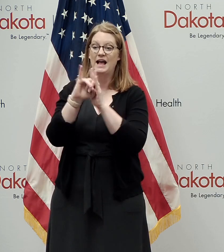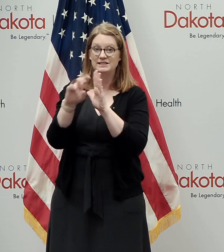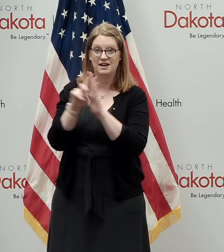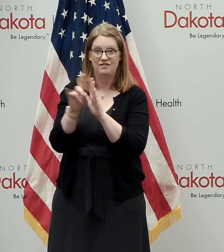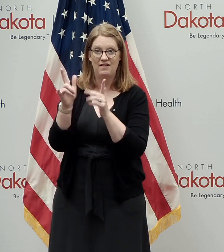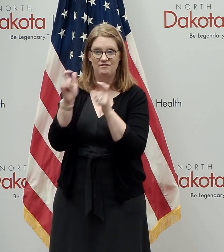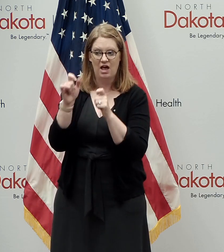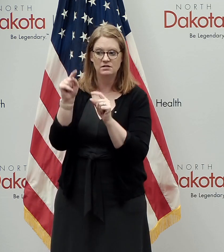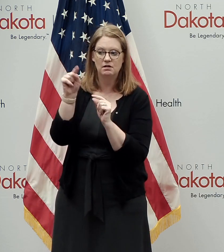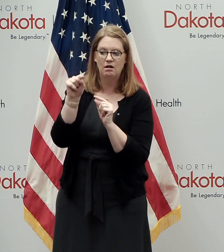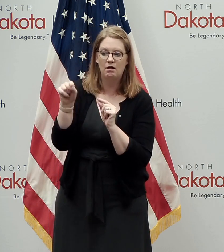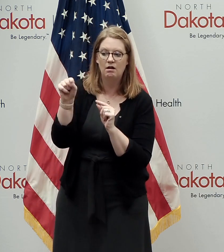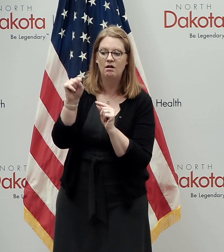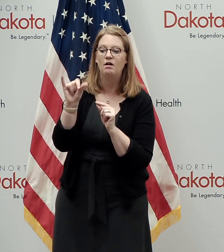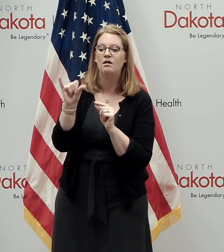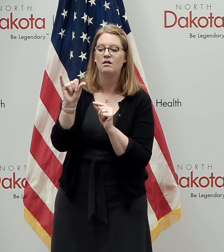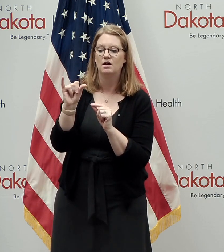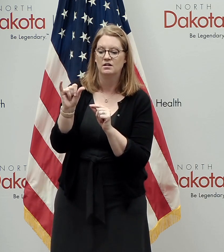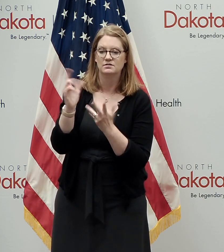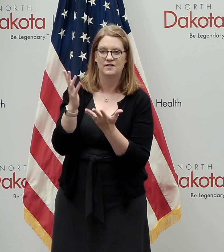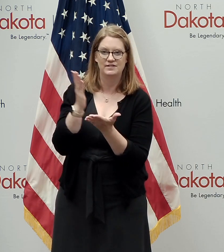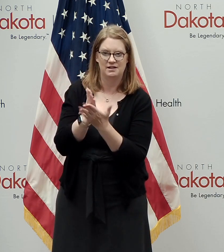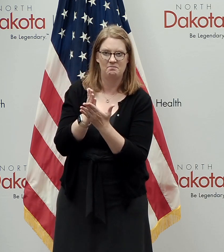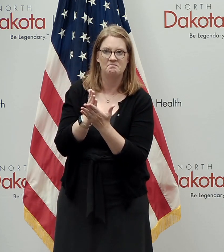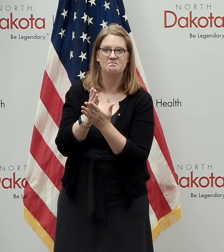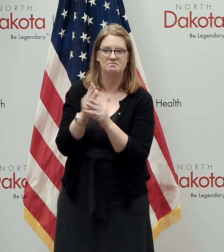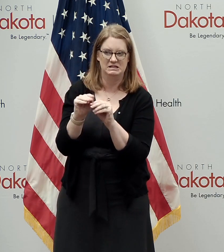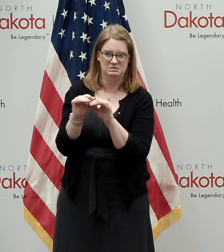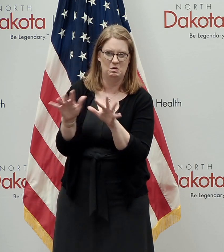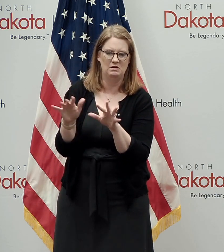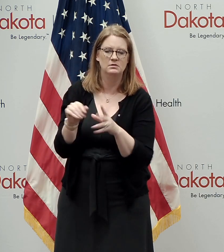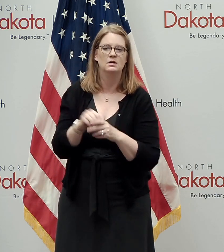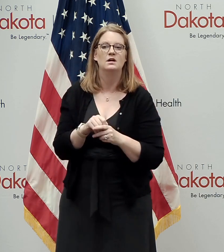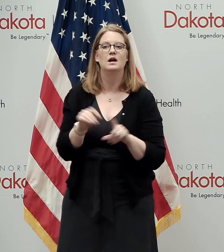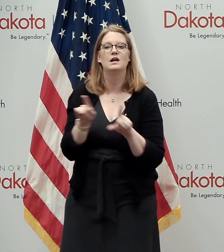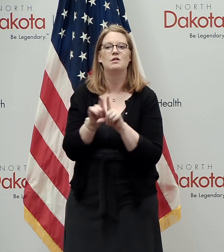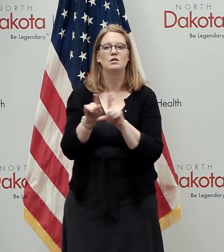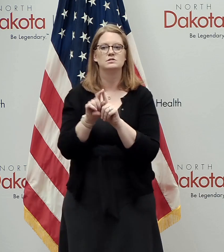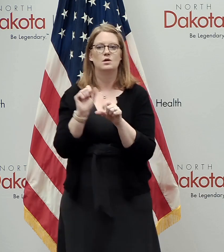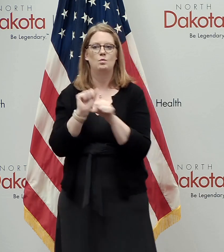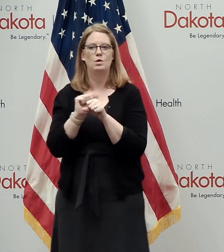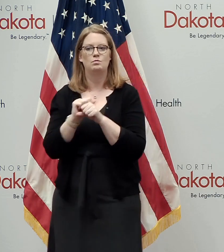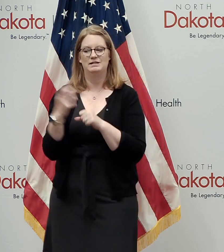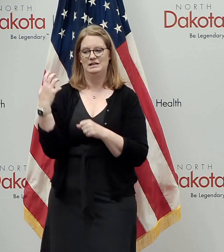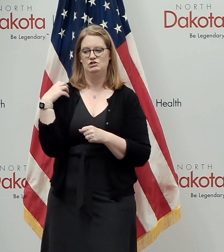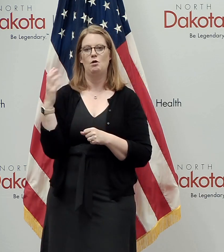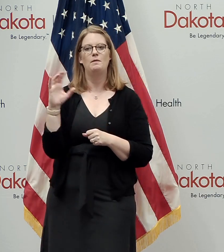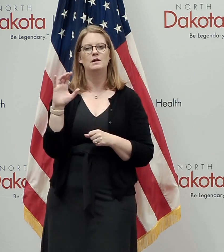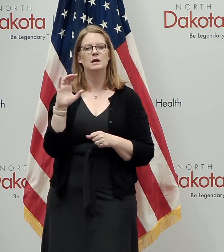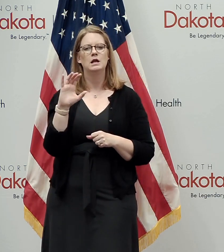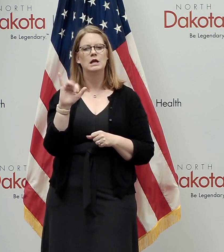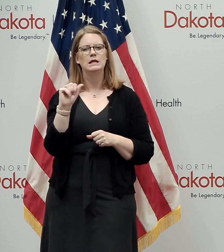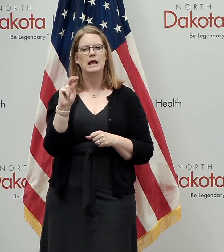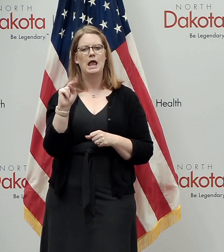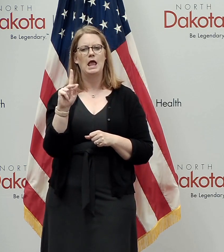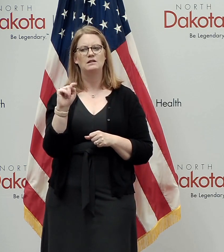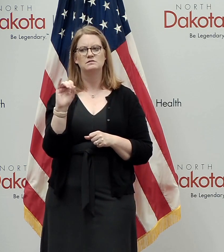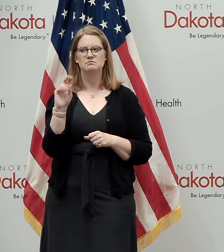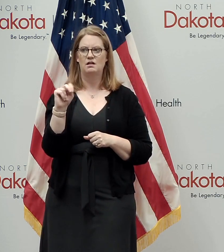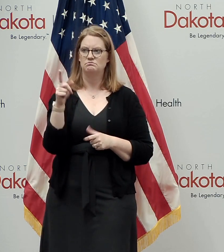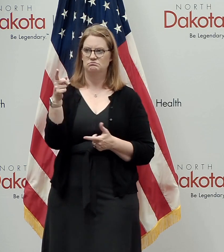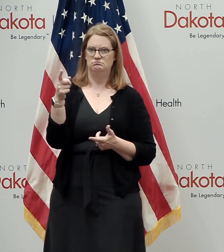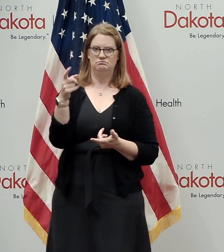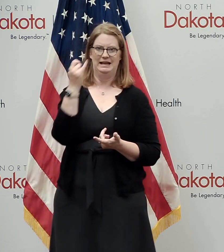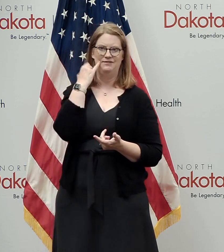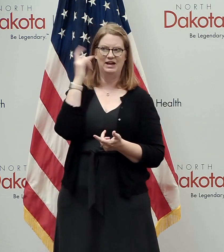quicker. And so that's number one. And then number two is just, again, working with Chairman Yankton and whatever they need. And